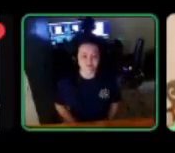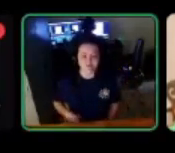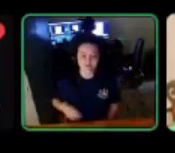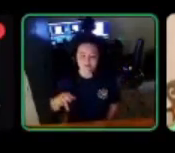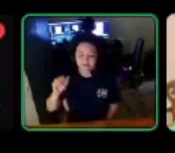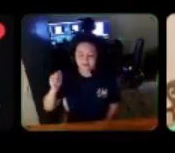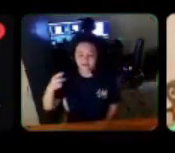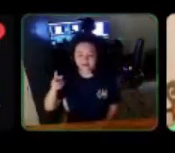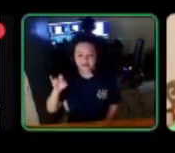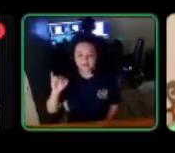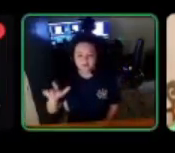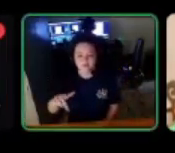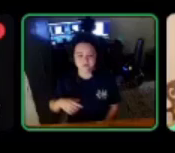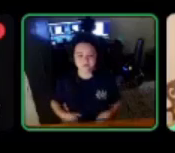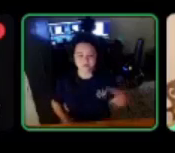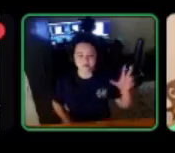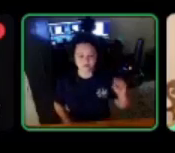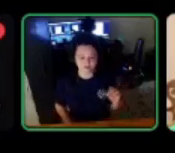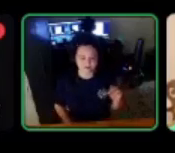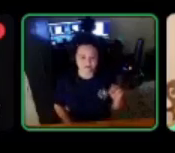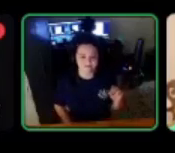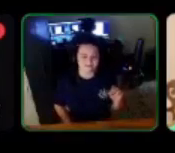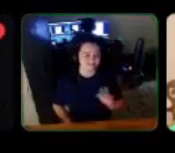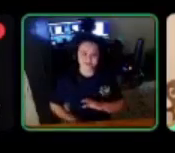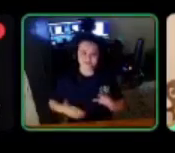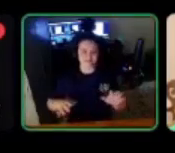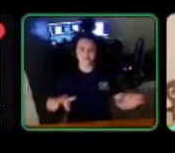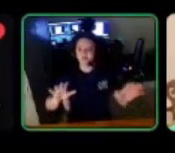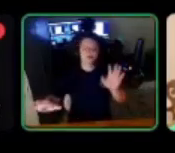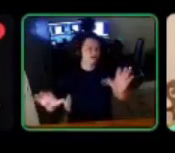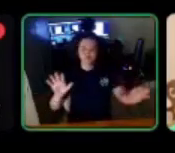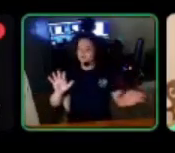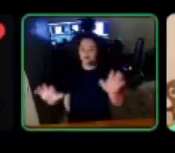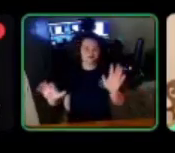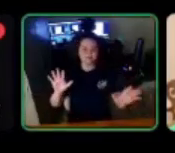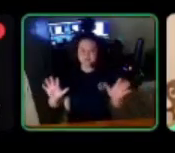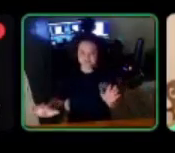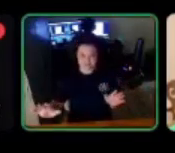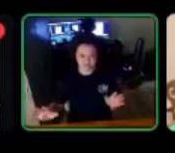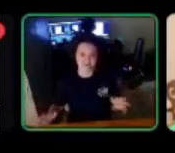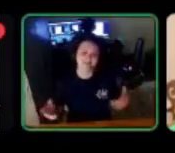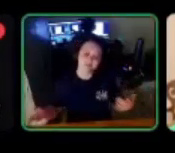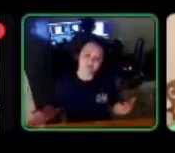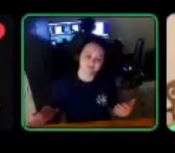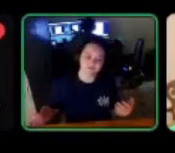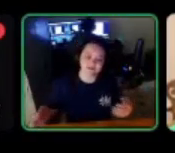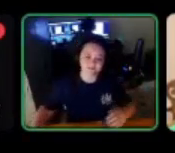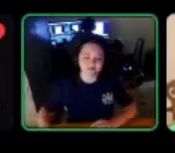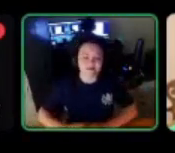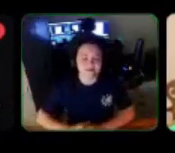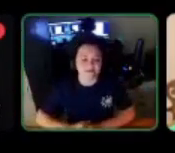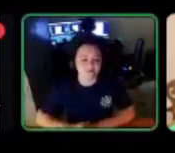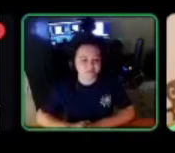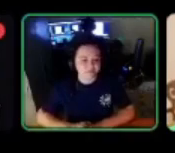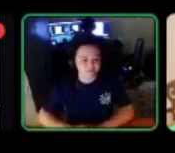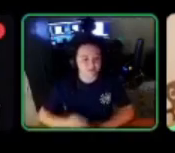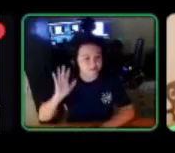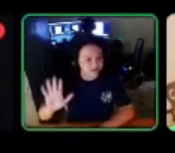like April 30th. That gets like, where am I supposed to look? It gets pretty confusing. So make sure you are picking a